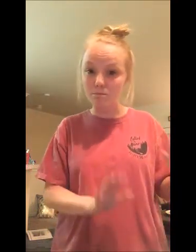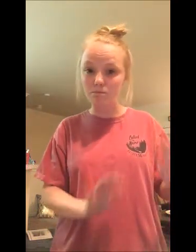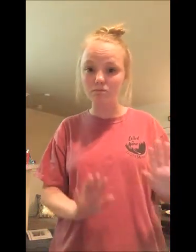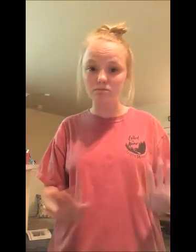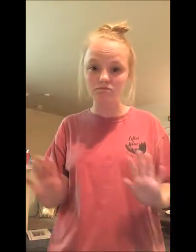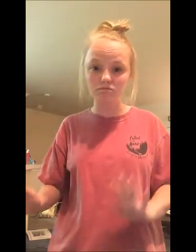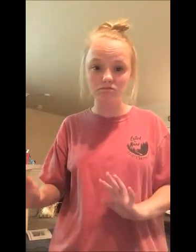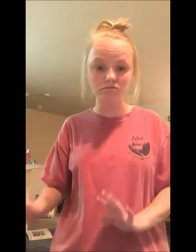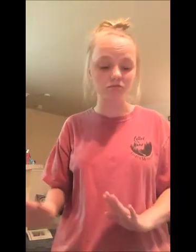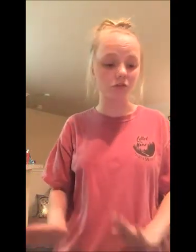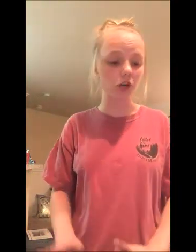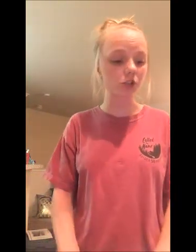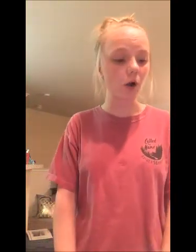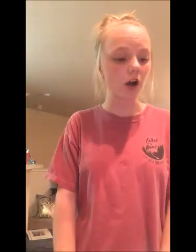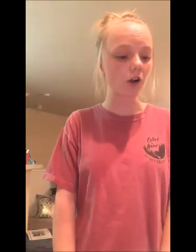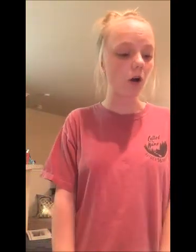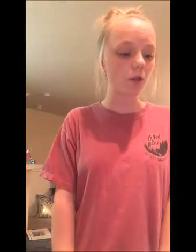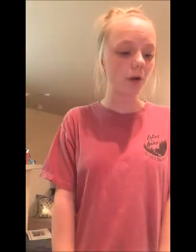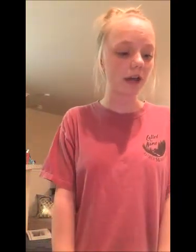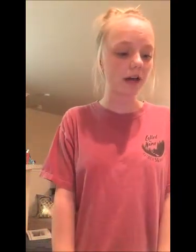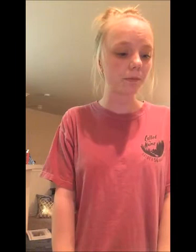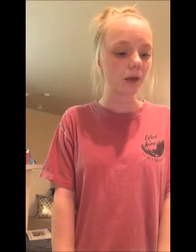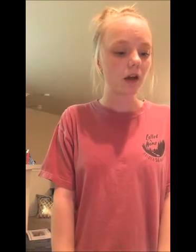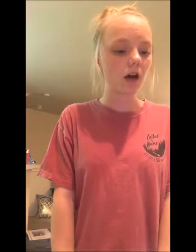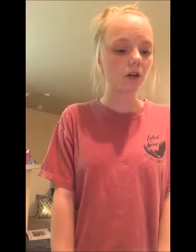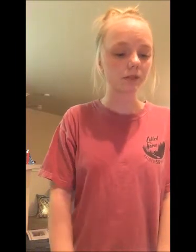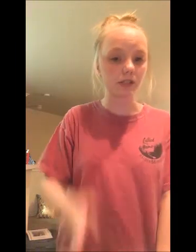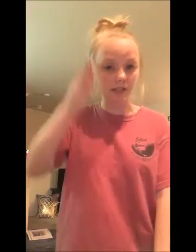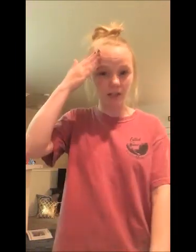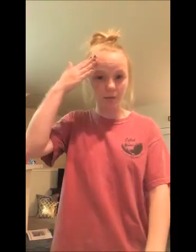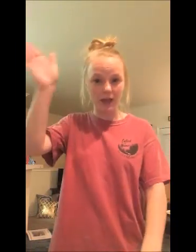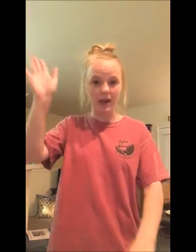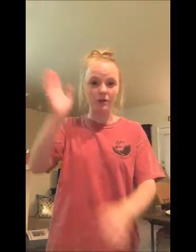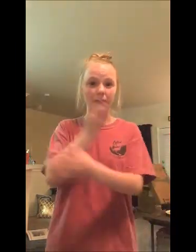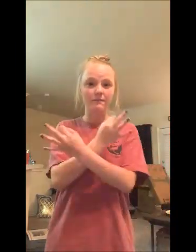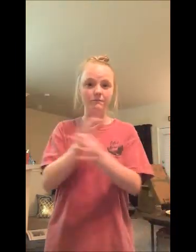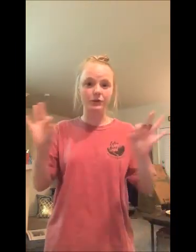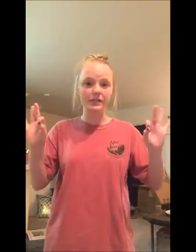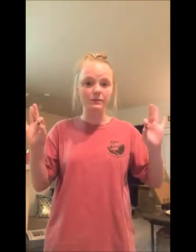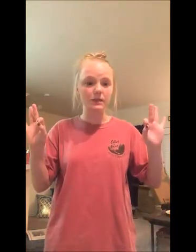same first part all the way up to somehow that frees me.